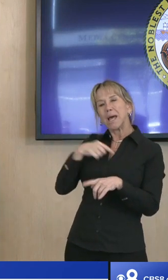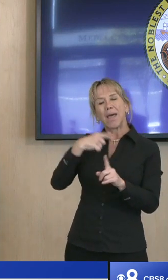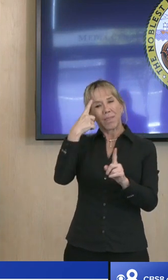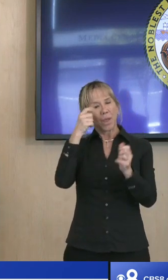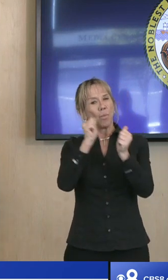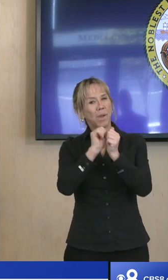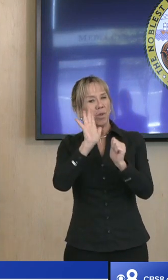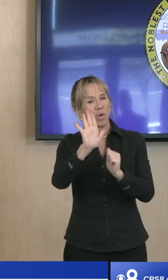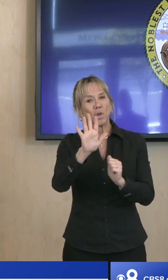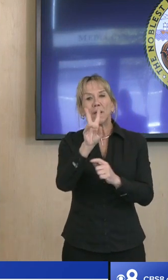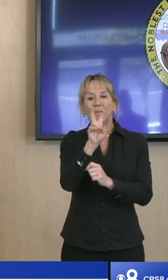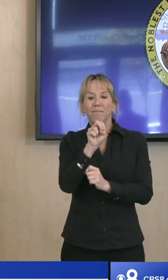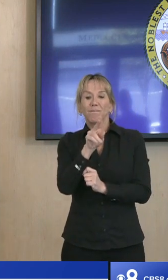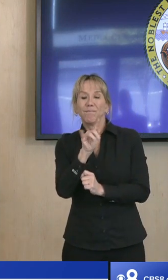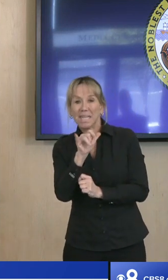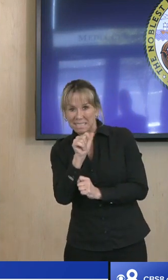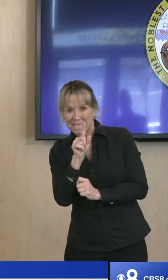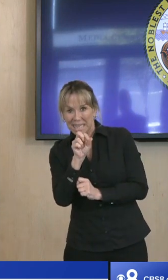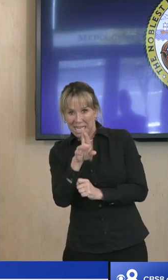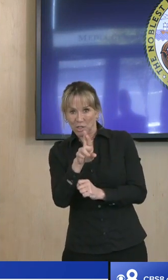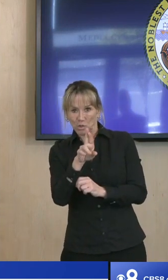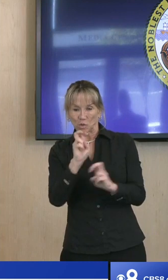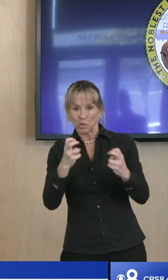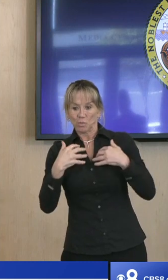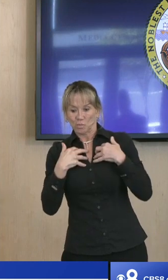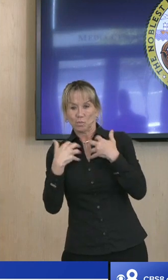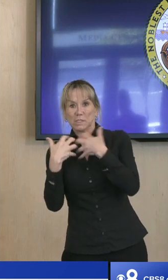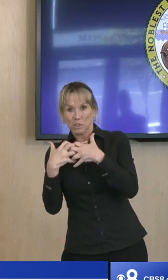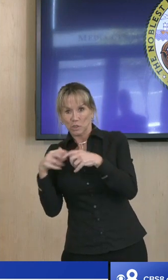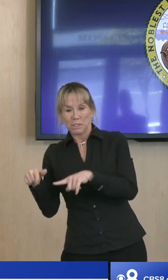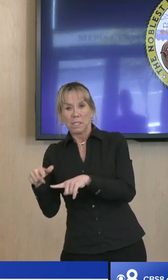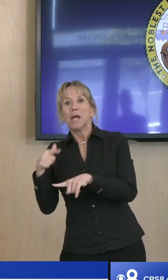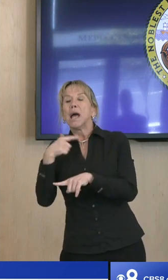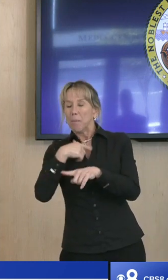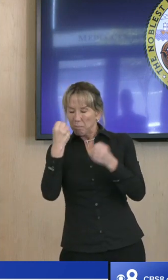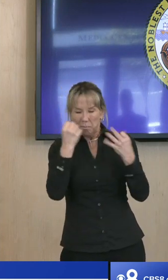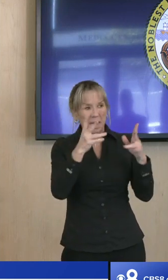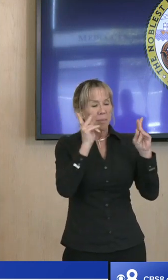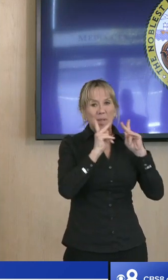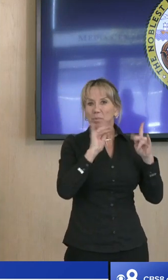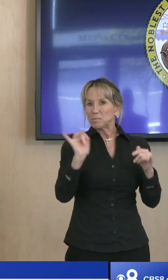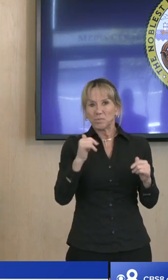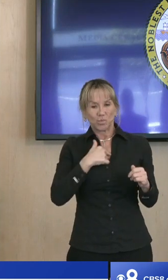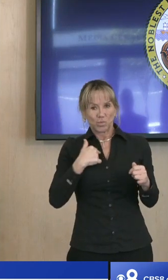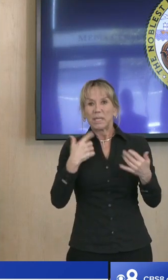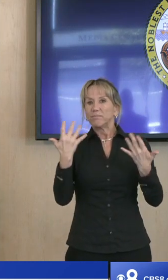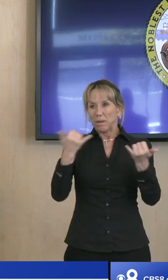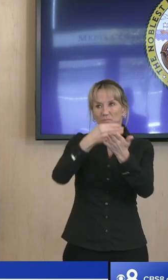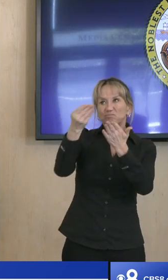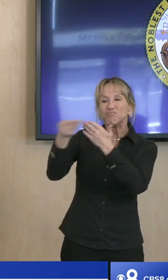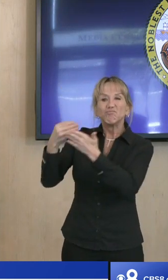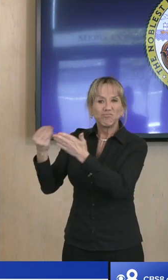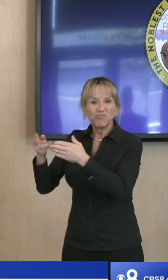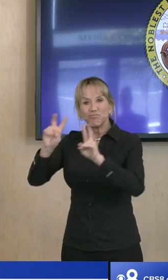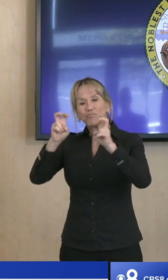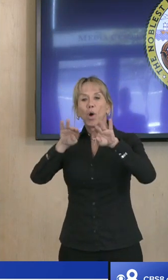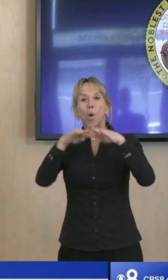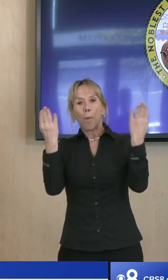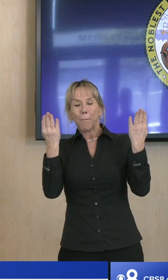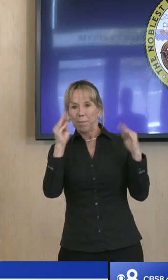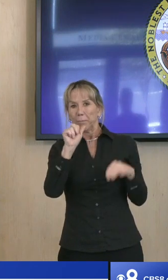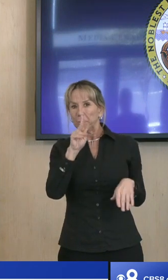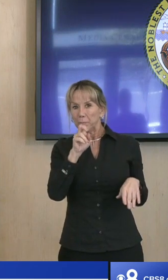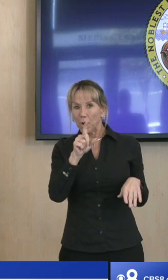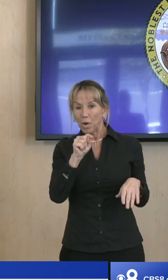they have gone out on the open market to purchase ventilators, as have we. Everyone is. We're also working with the state and feds